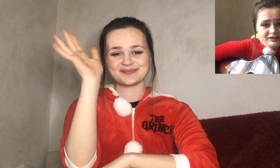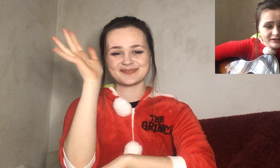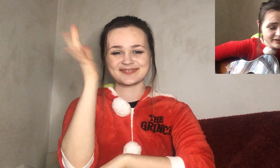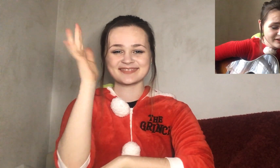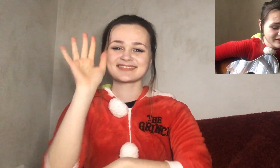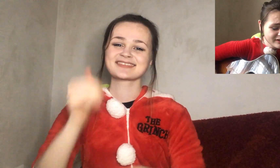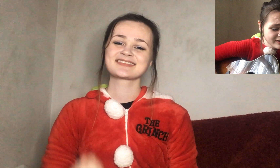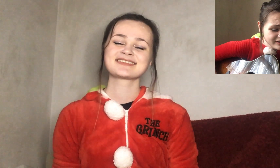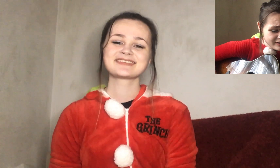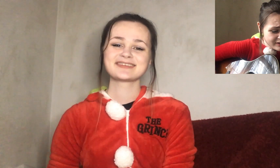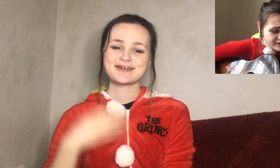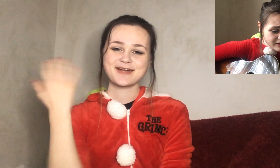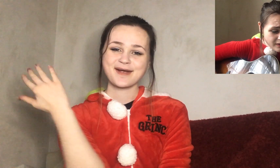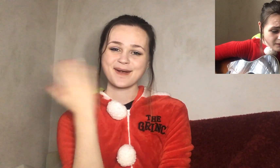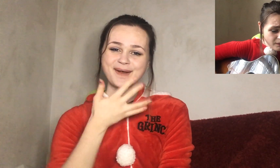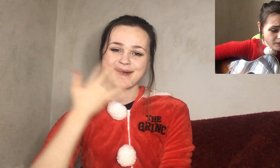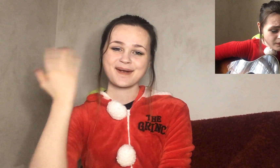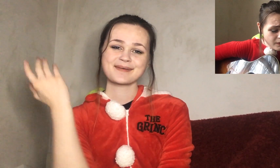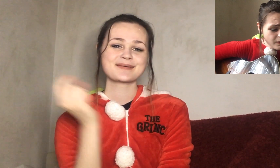tree.